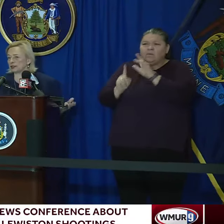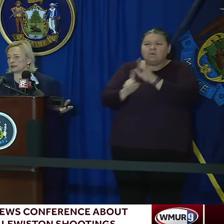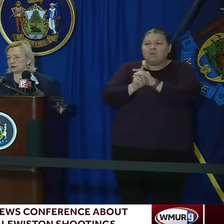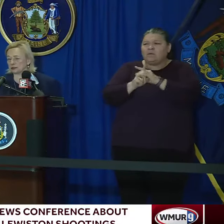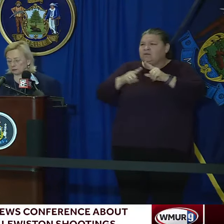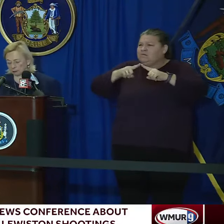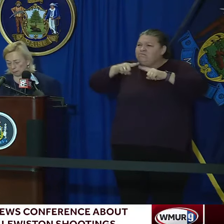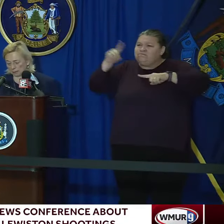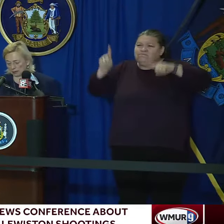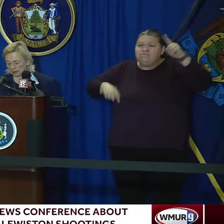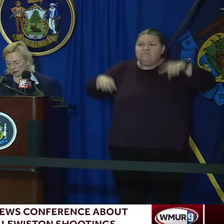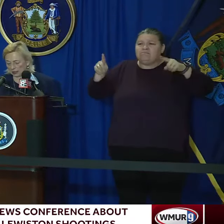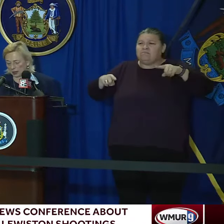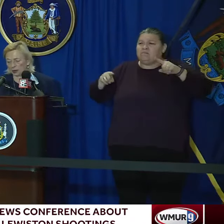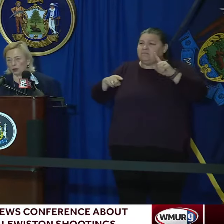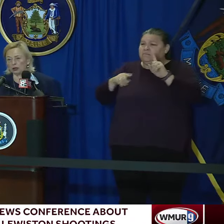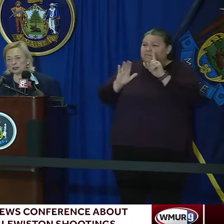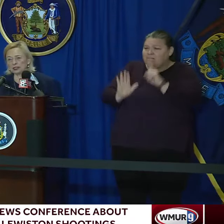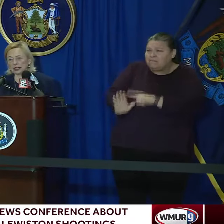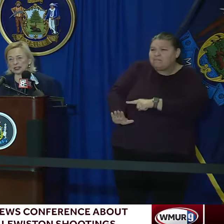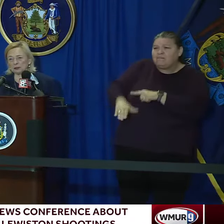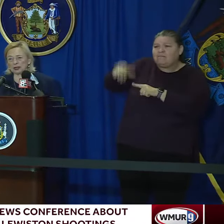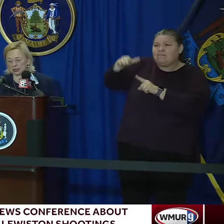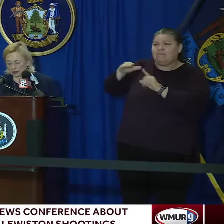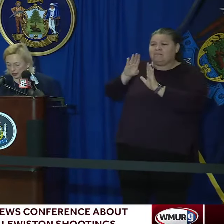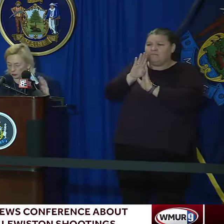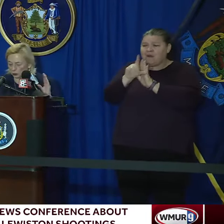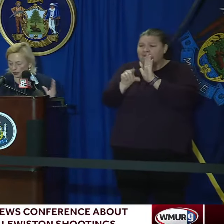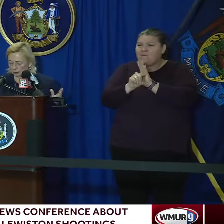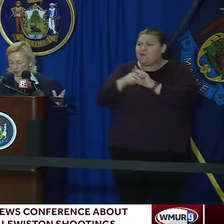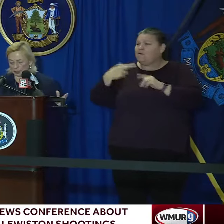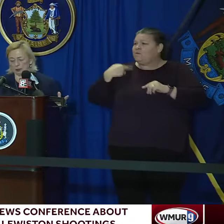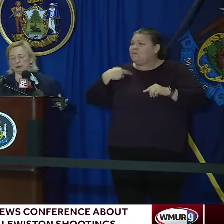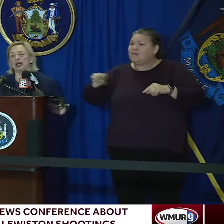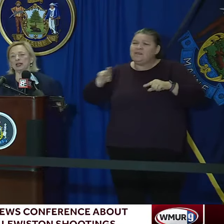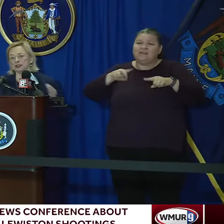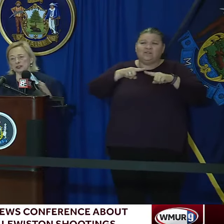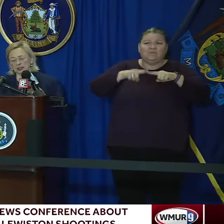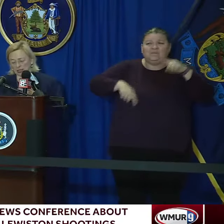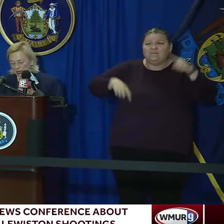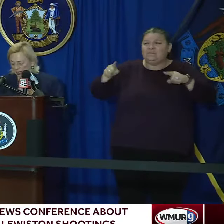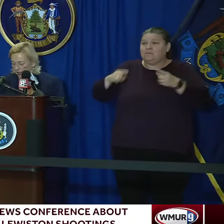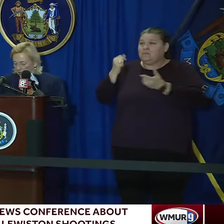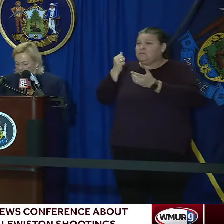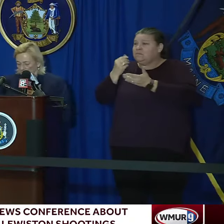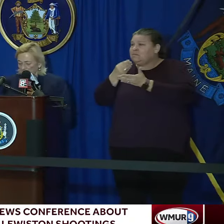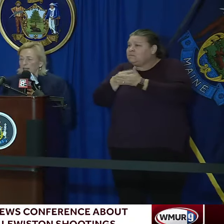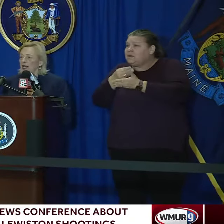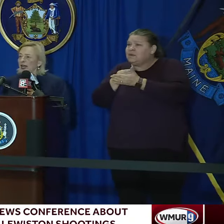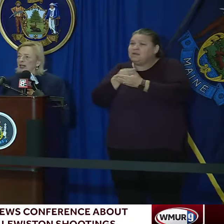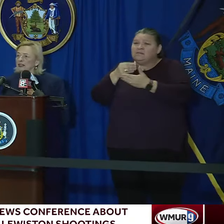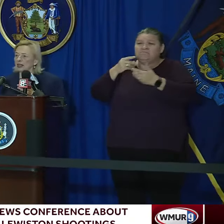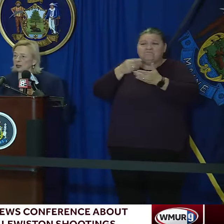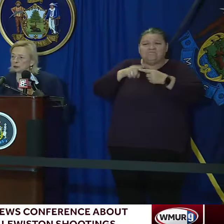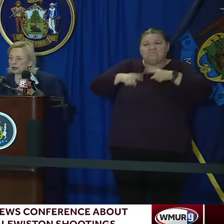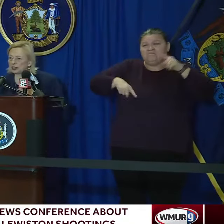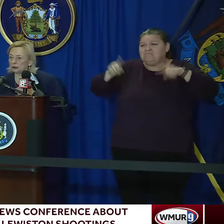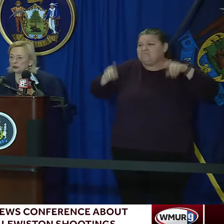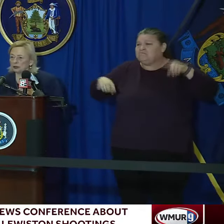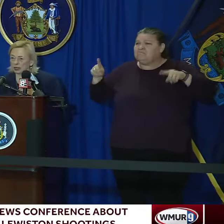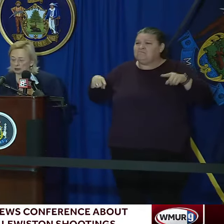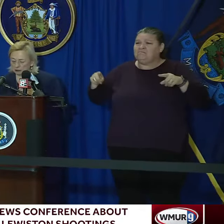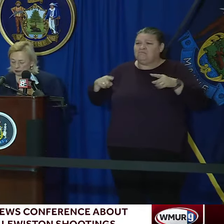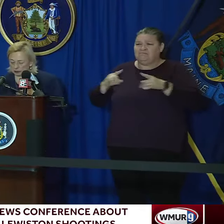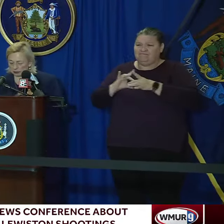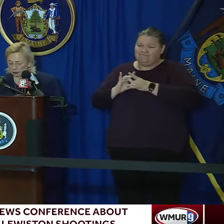different races, all united by an unwavering compassion and an